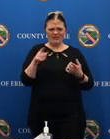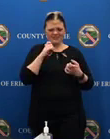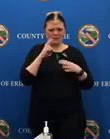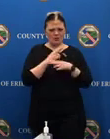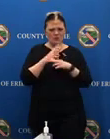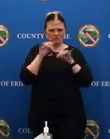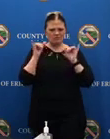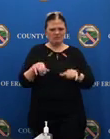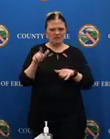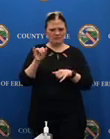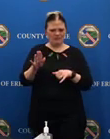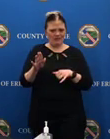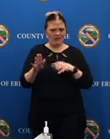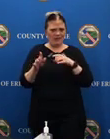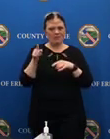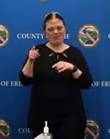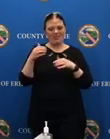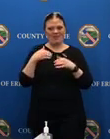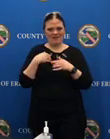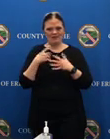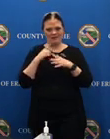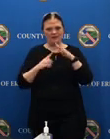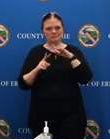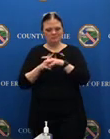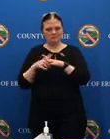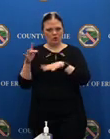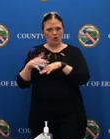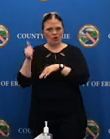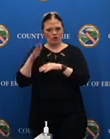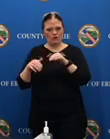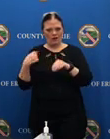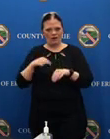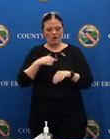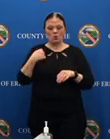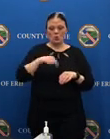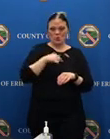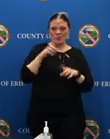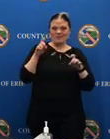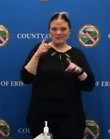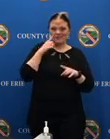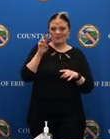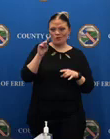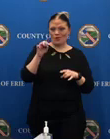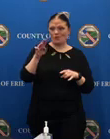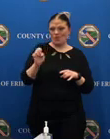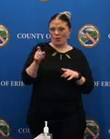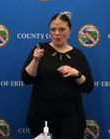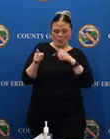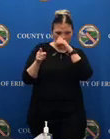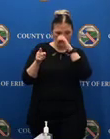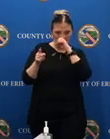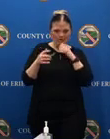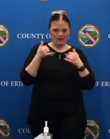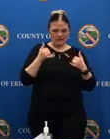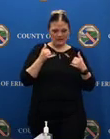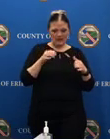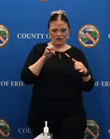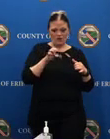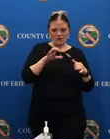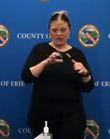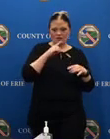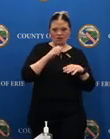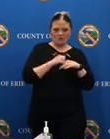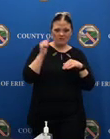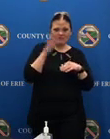and they also had cases earlier. We were doing the first cases for Monroe. Now there's actually some cases that are being done in Erie County that are being farmed out